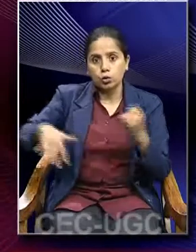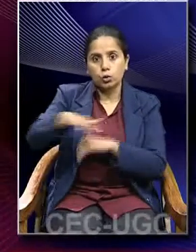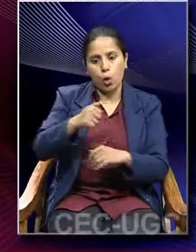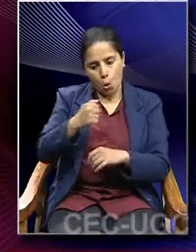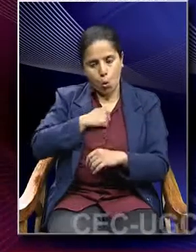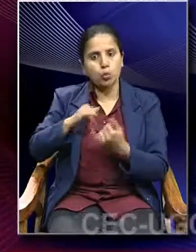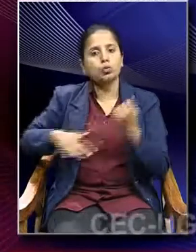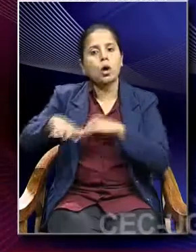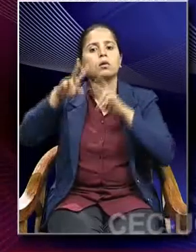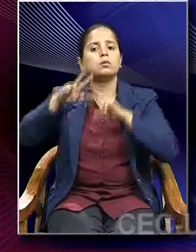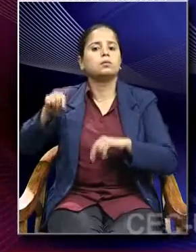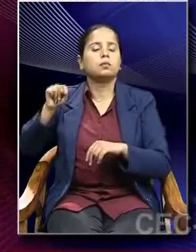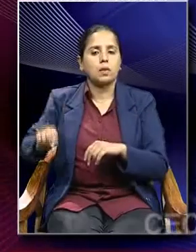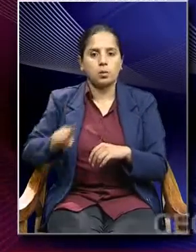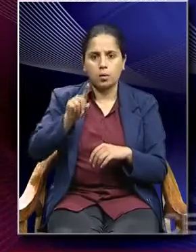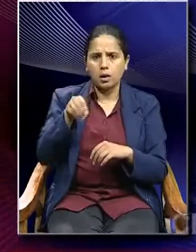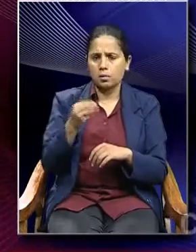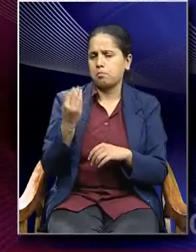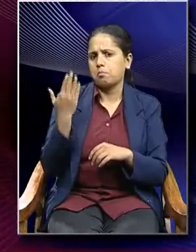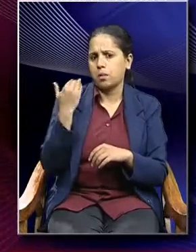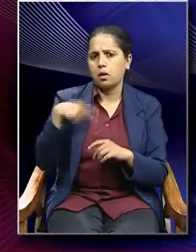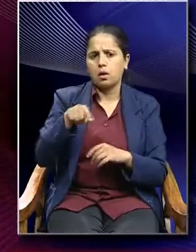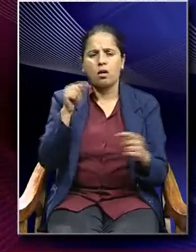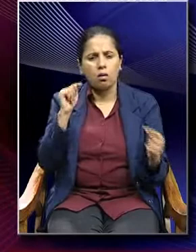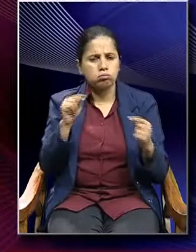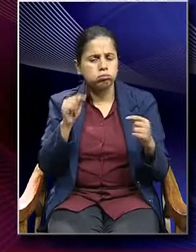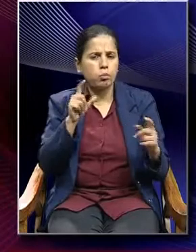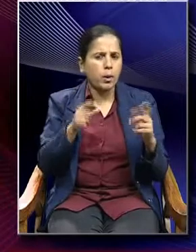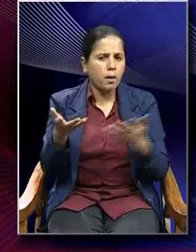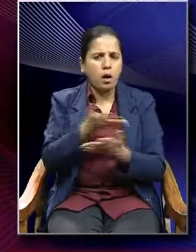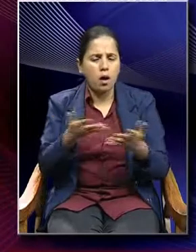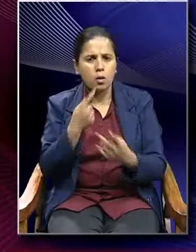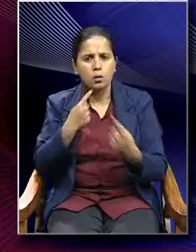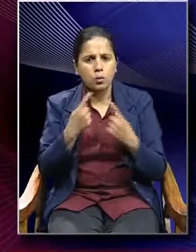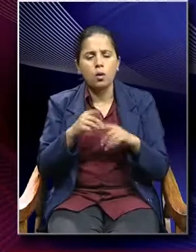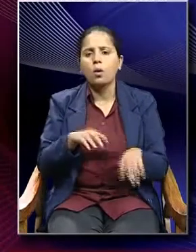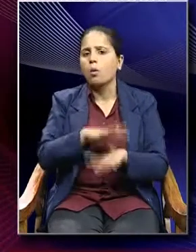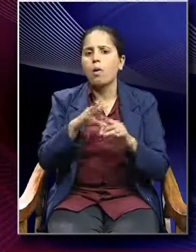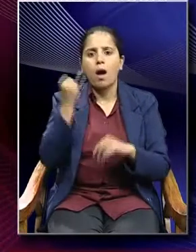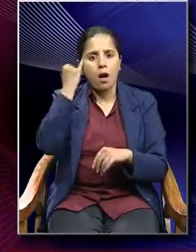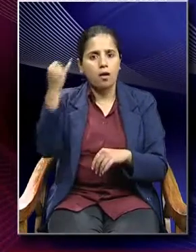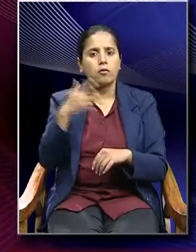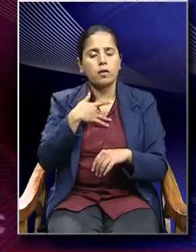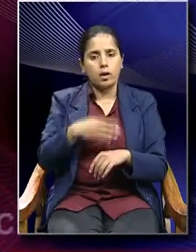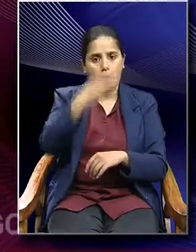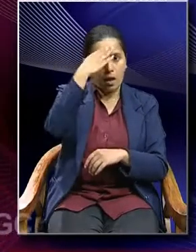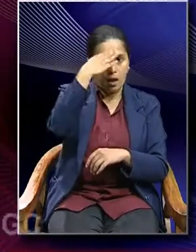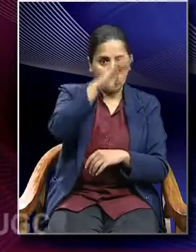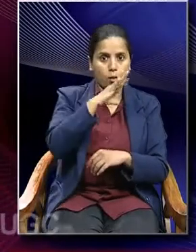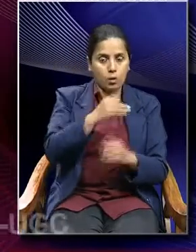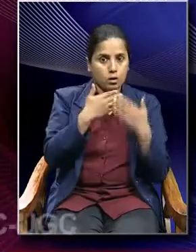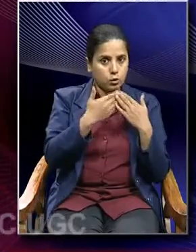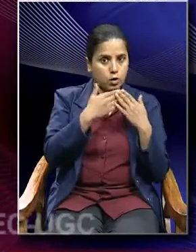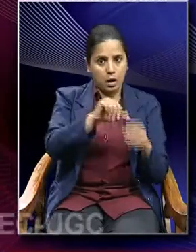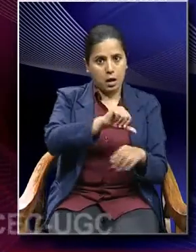own society. But recently there is a lot of debate in which this whole idea of anthropologists studying